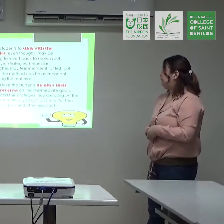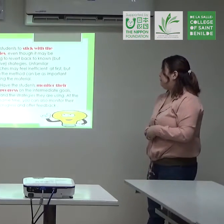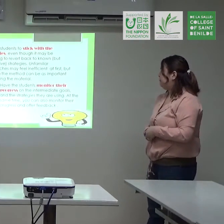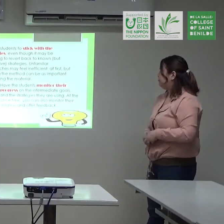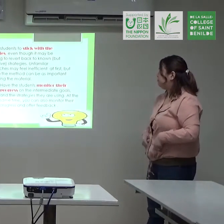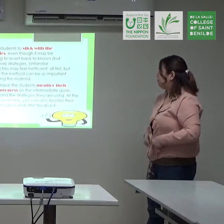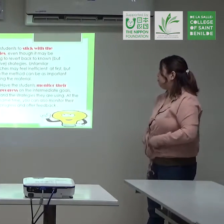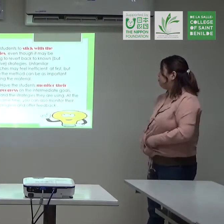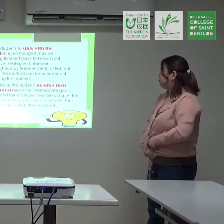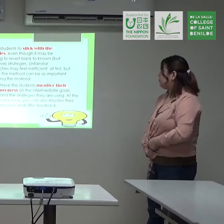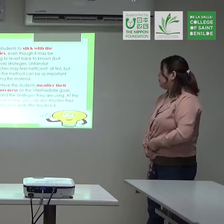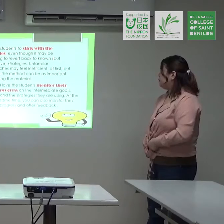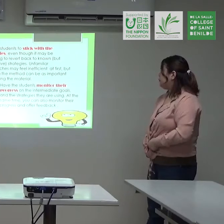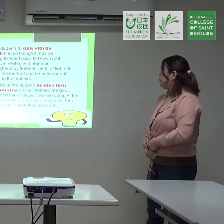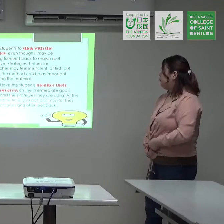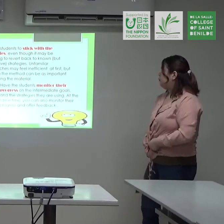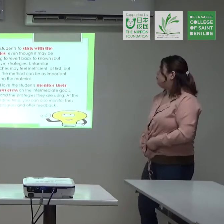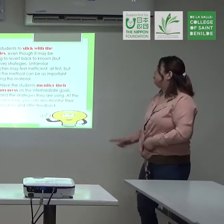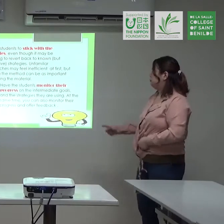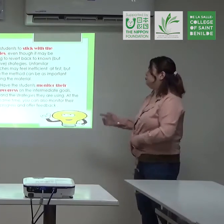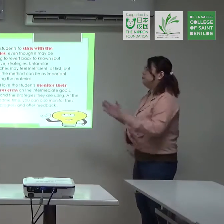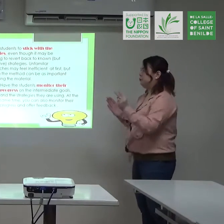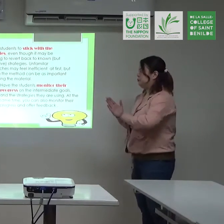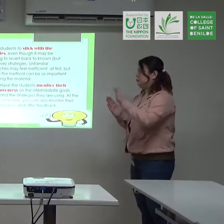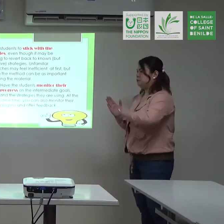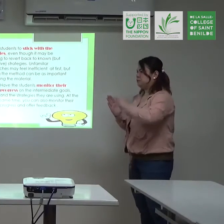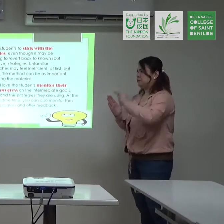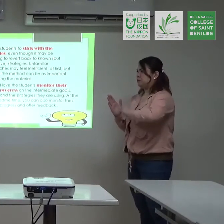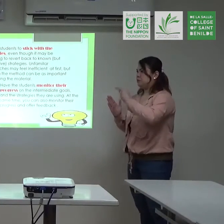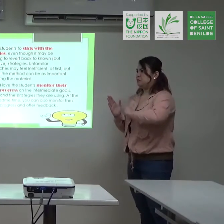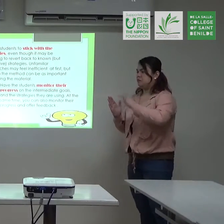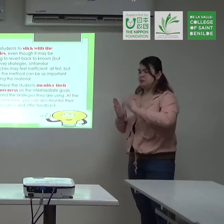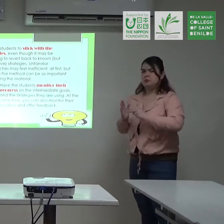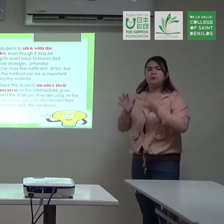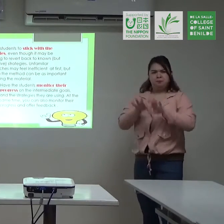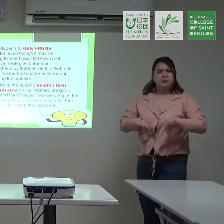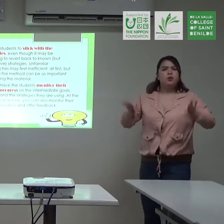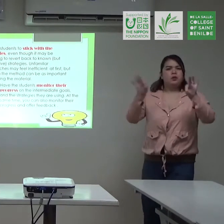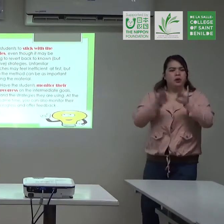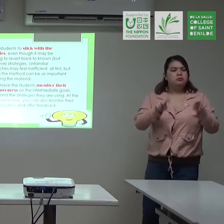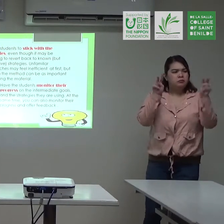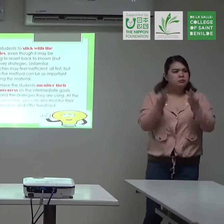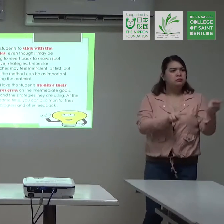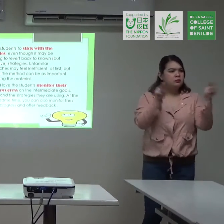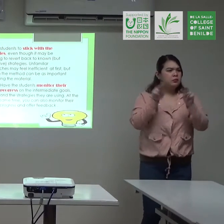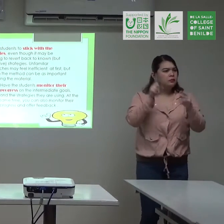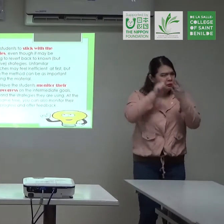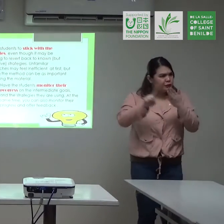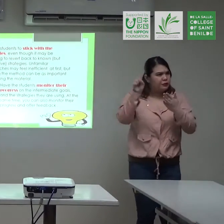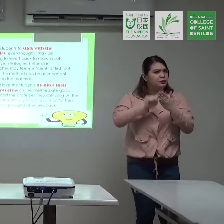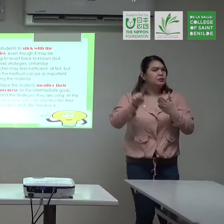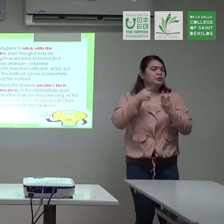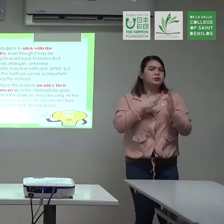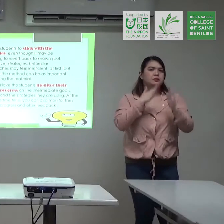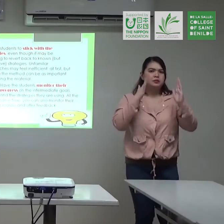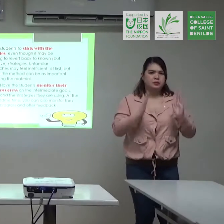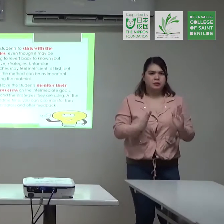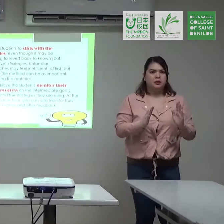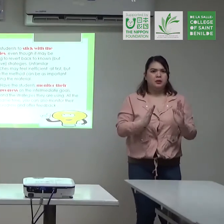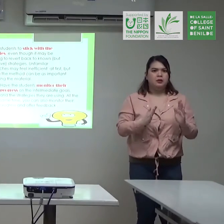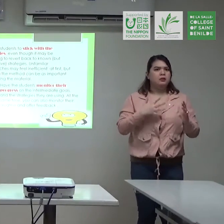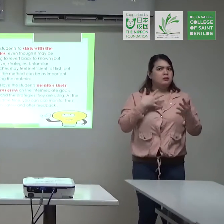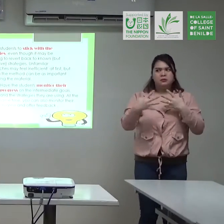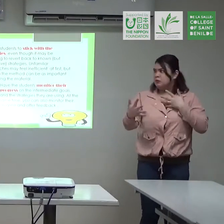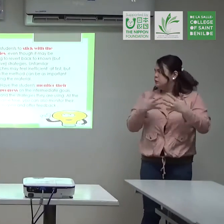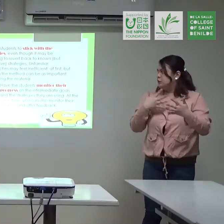Have the students monitor their progress. It's always monitor their performance on the intermediate goals